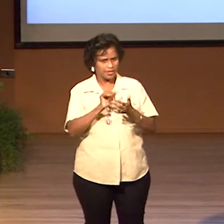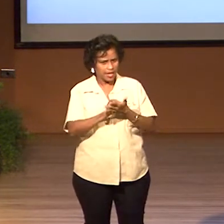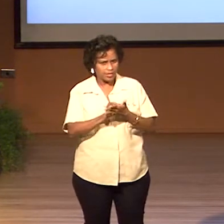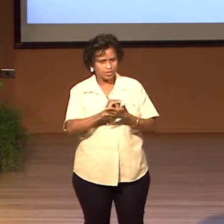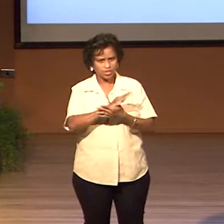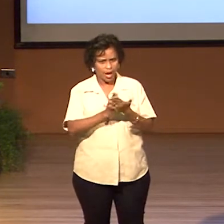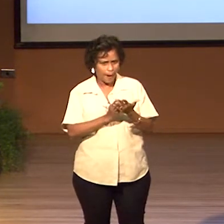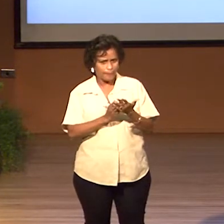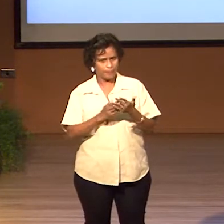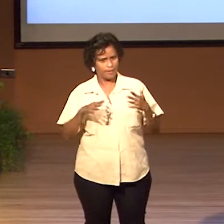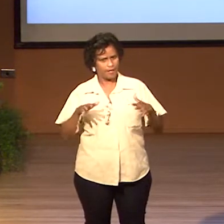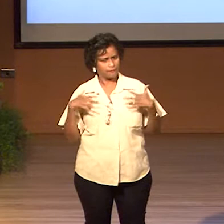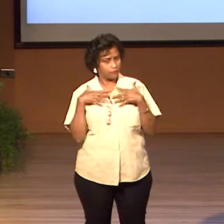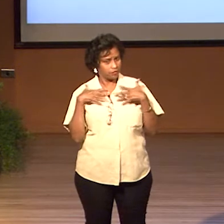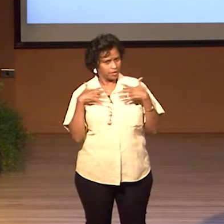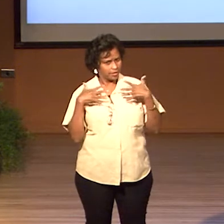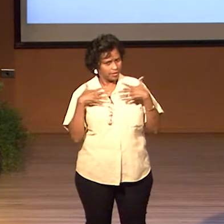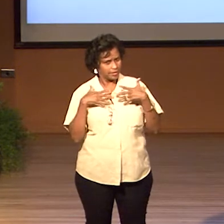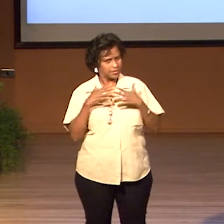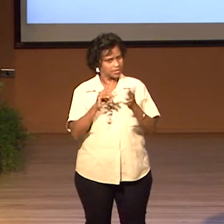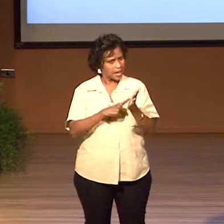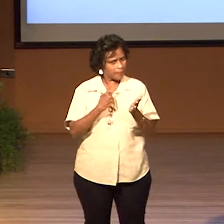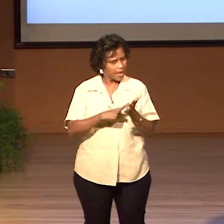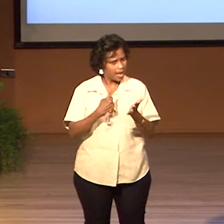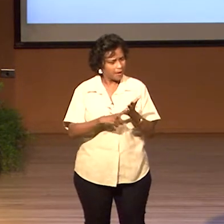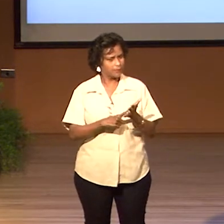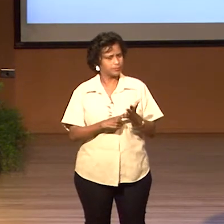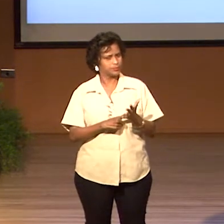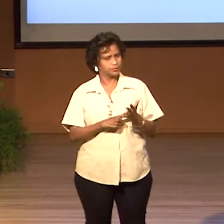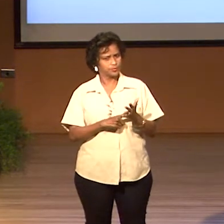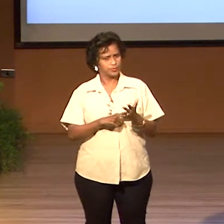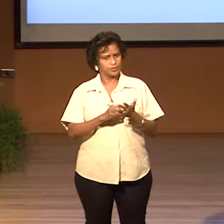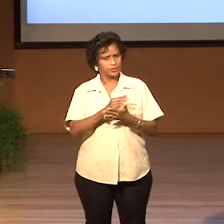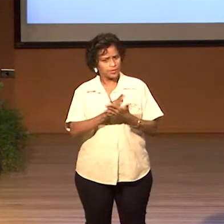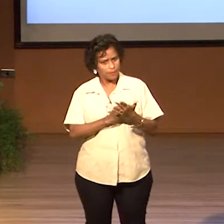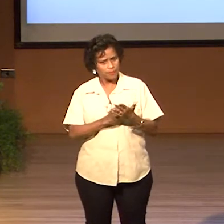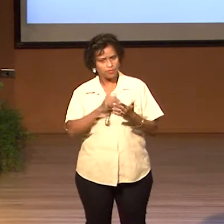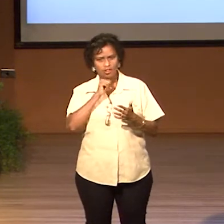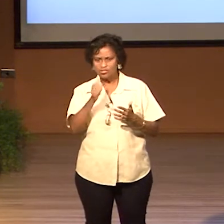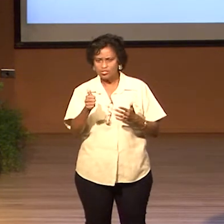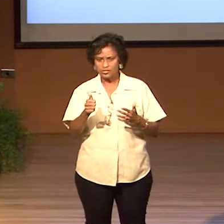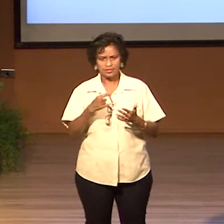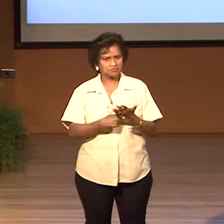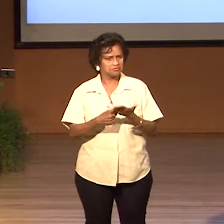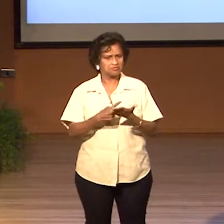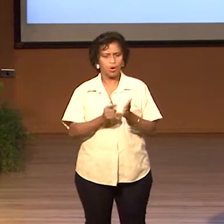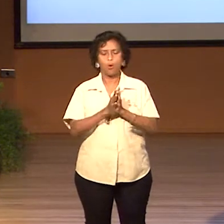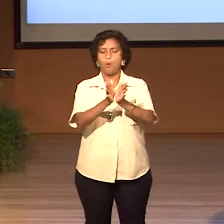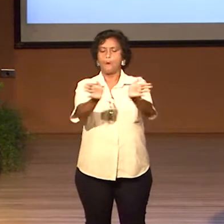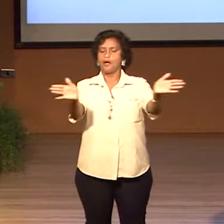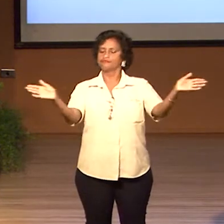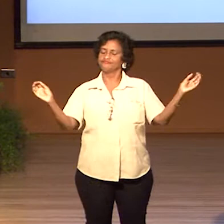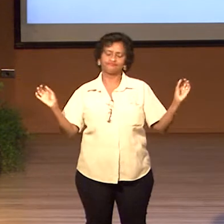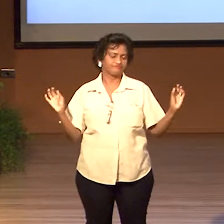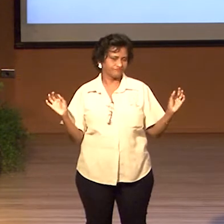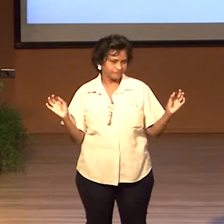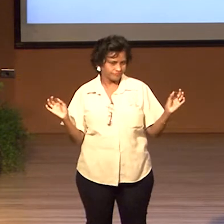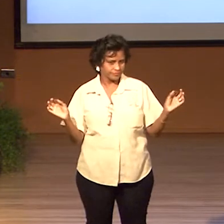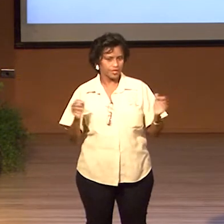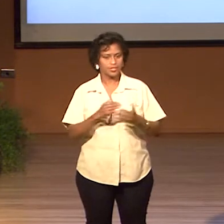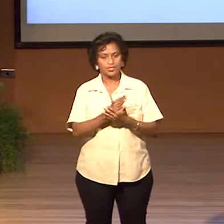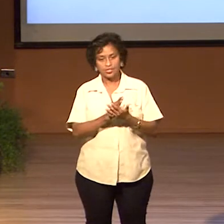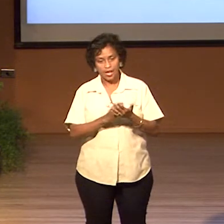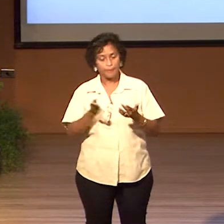disability. He said disability is never frankly discussed, and as a result, the mythology of what it could be